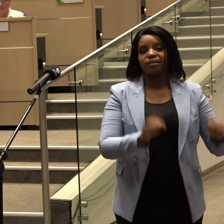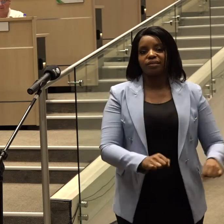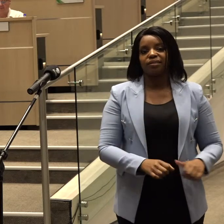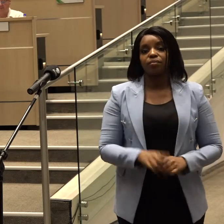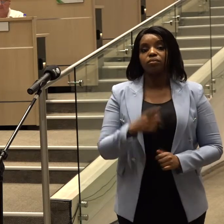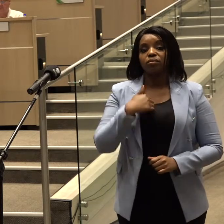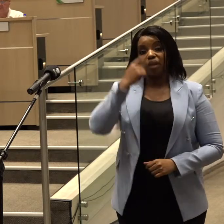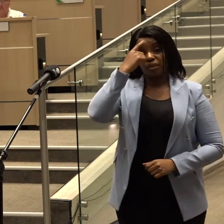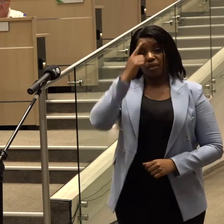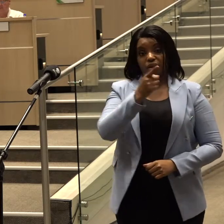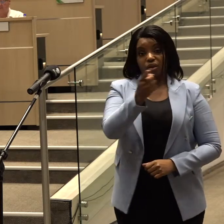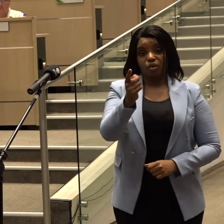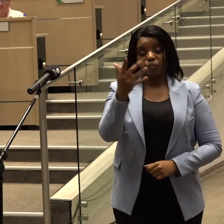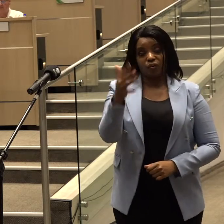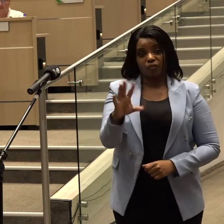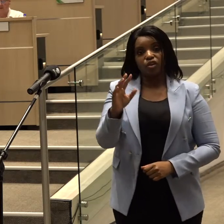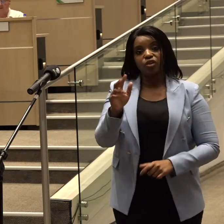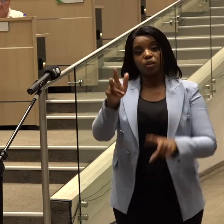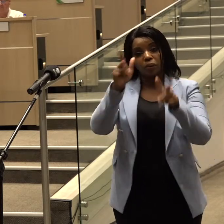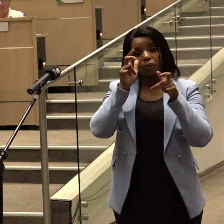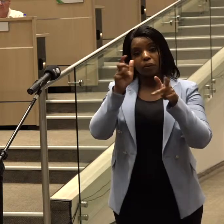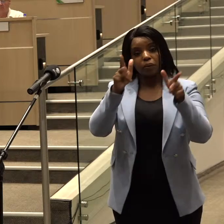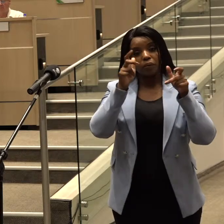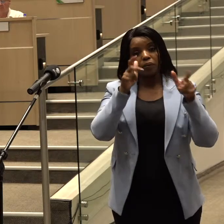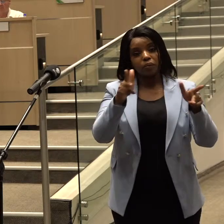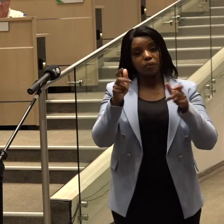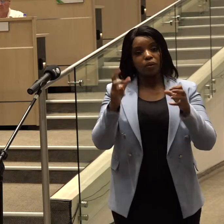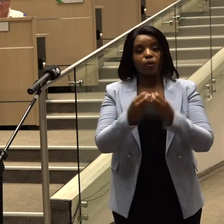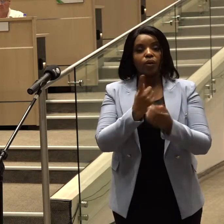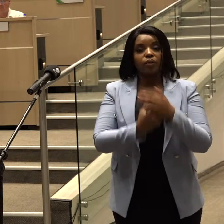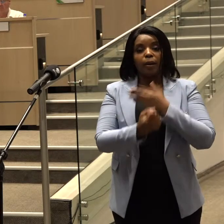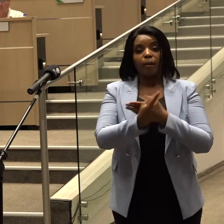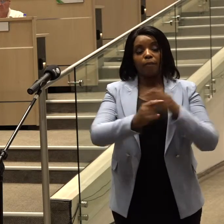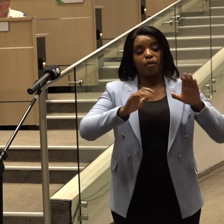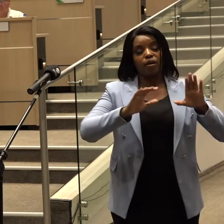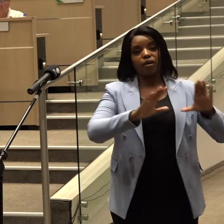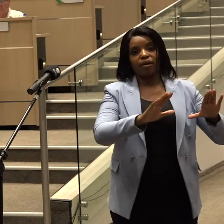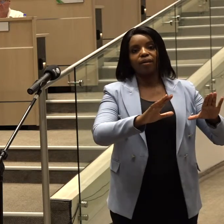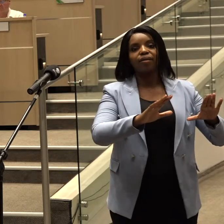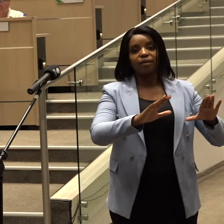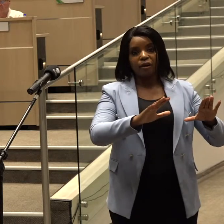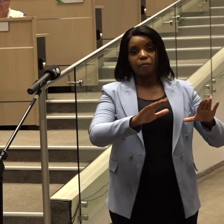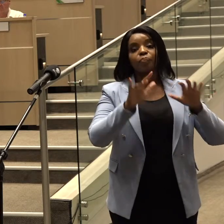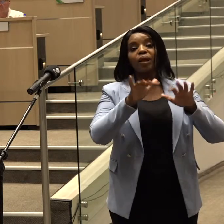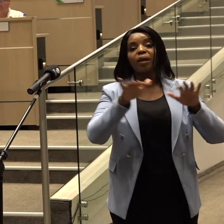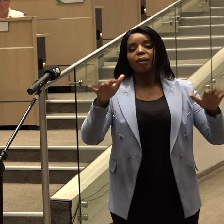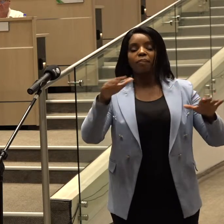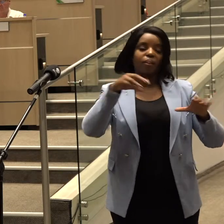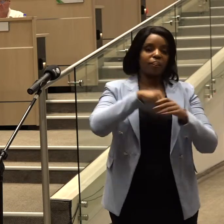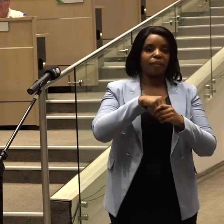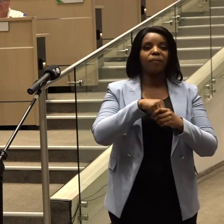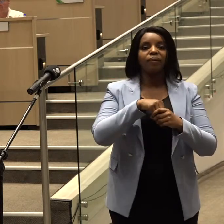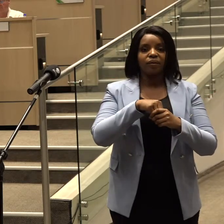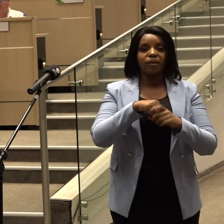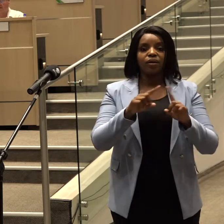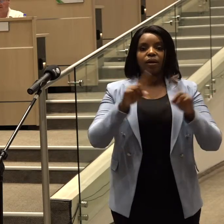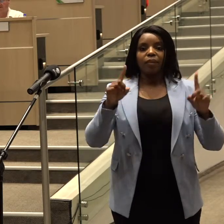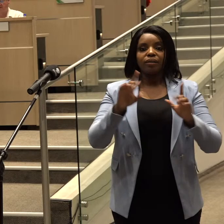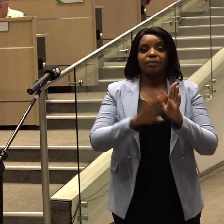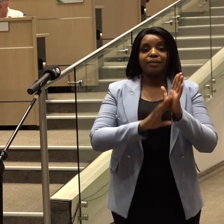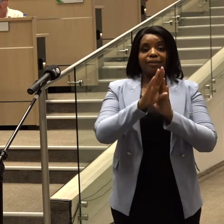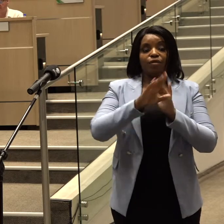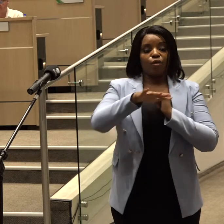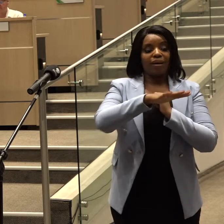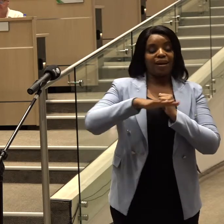we have witnessed some progress in terms of the social compact in Cape Town but there's there's no developments in our